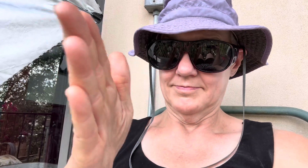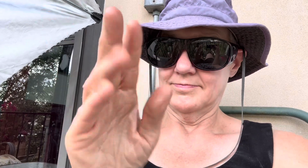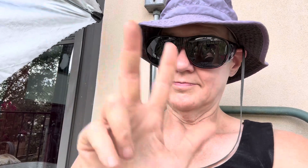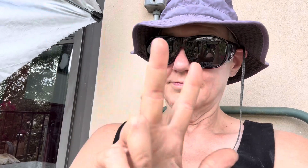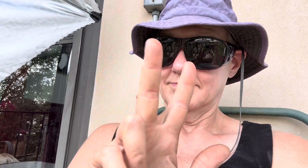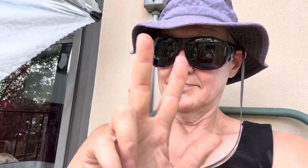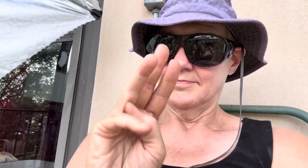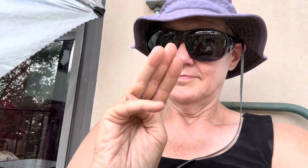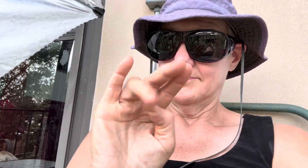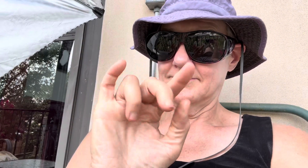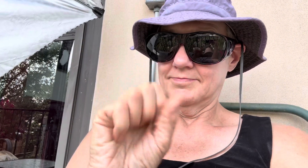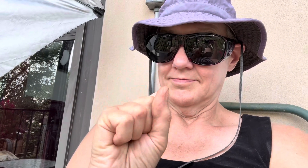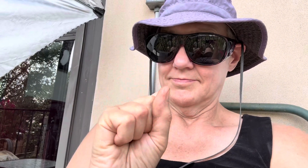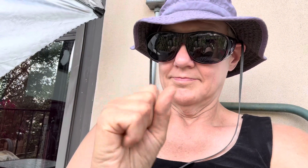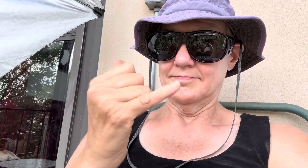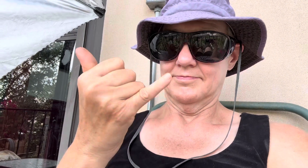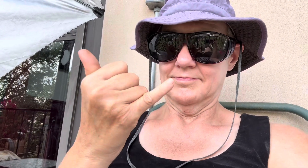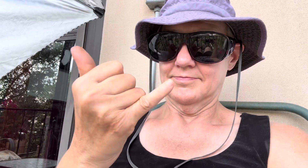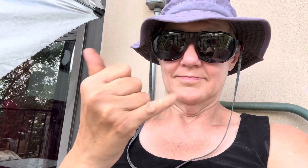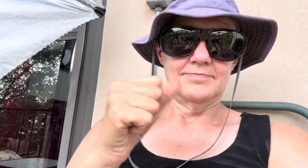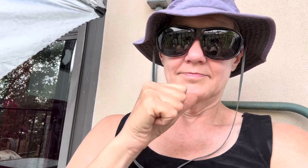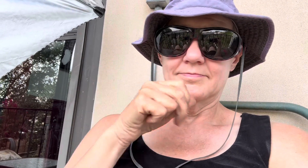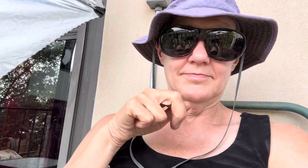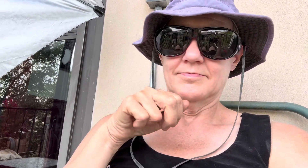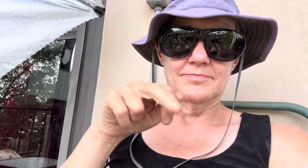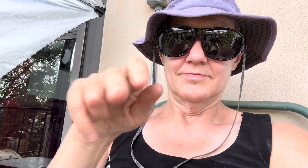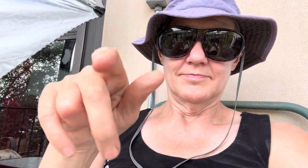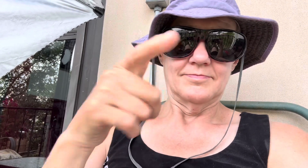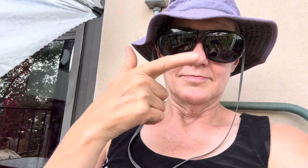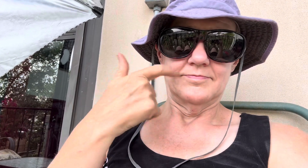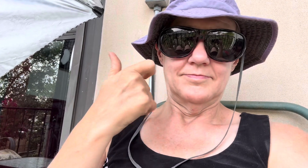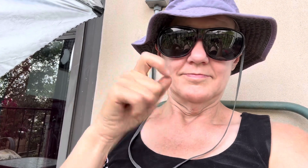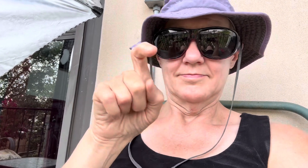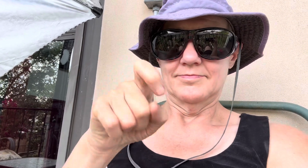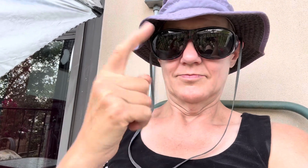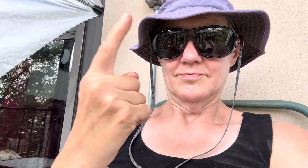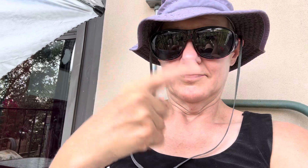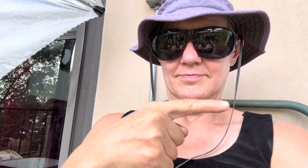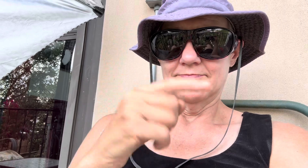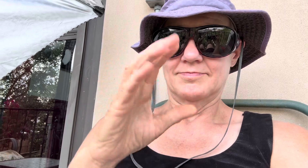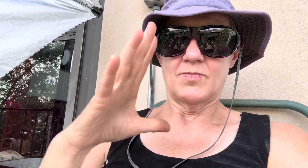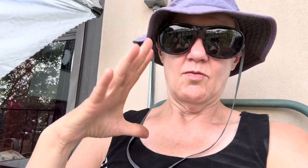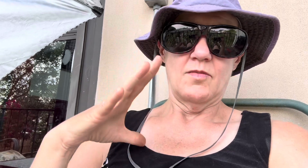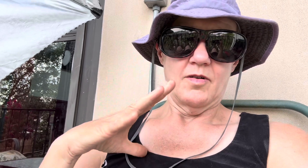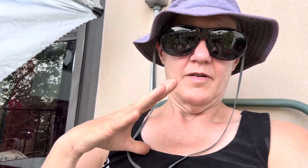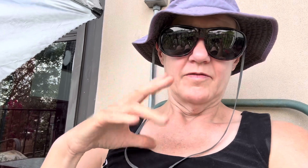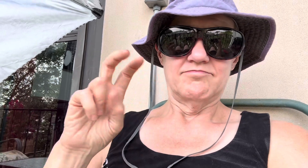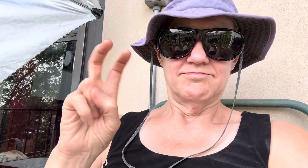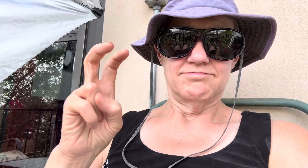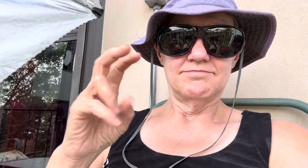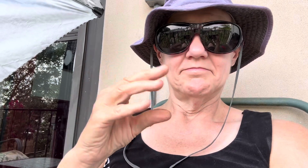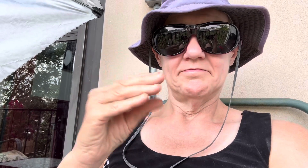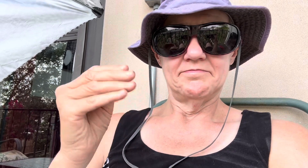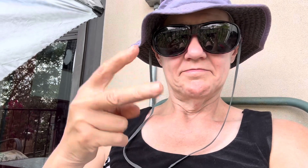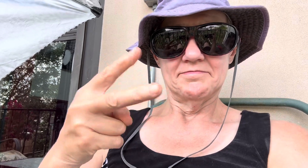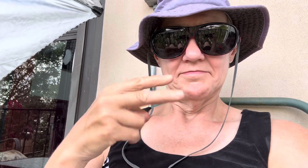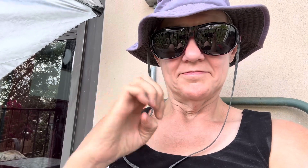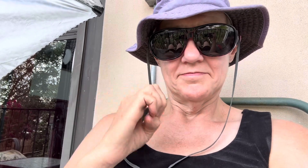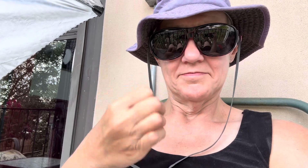I walk 6 days straight, 3 miles, and then I rest 1 day. You need 1 day for your muscles to